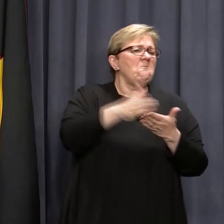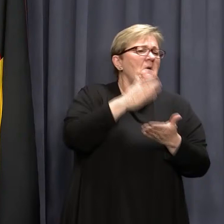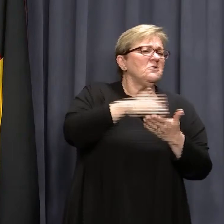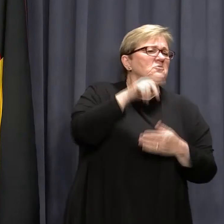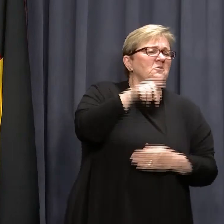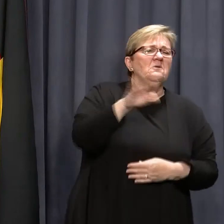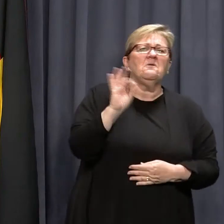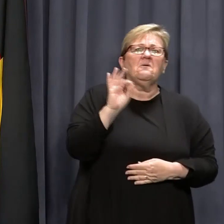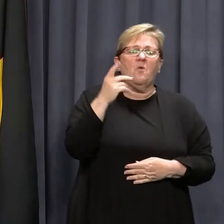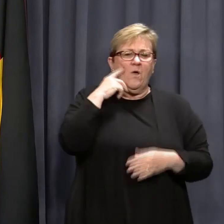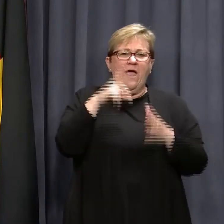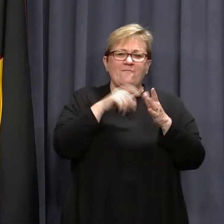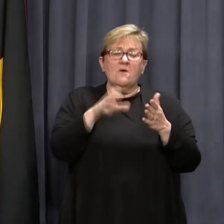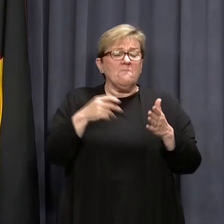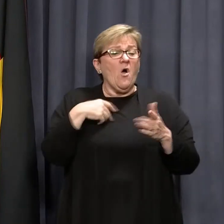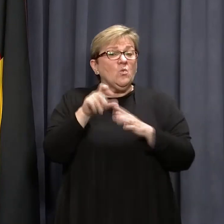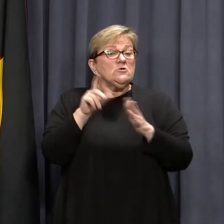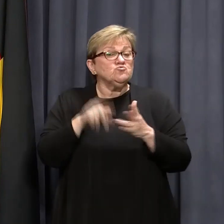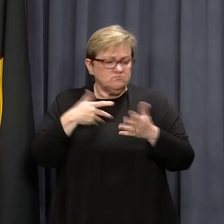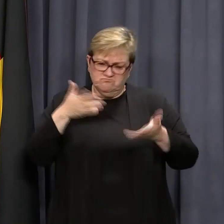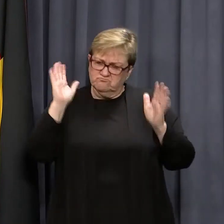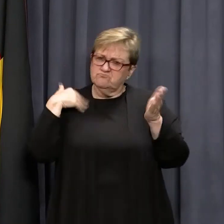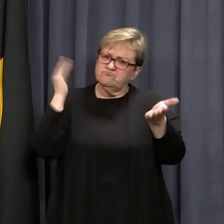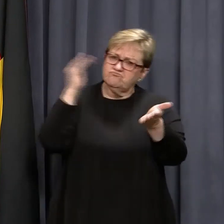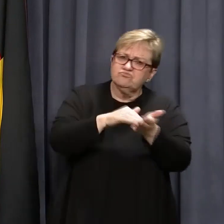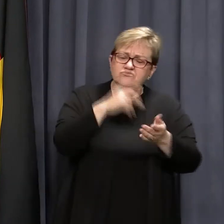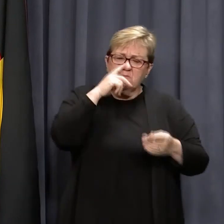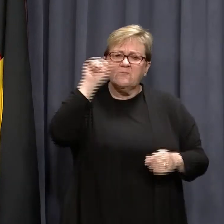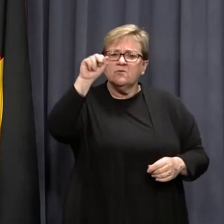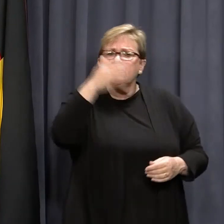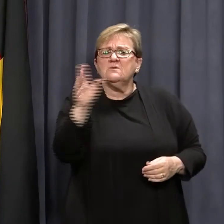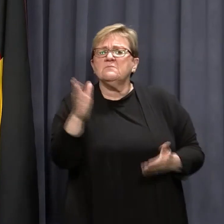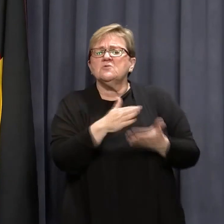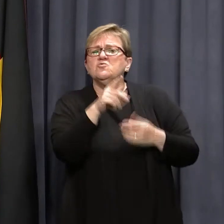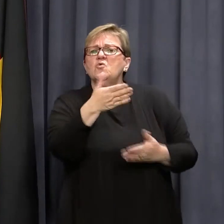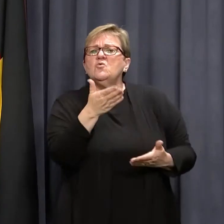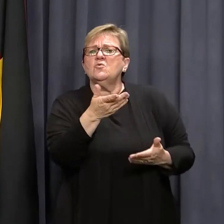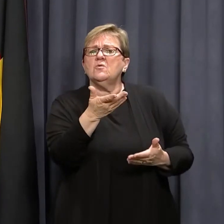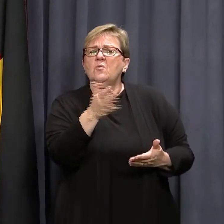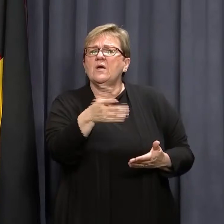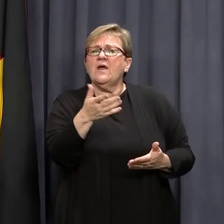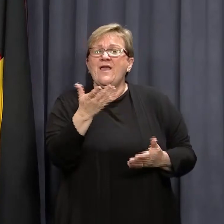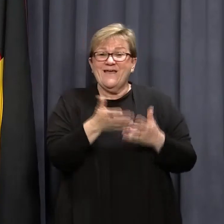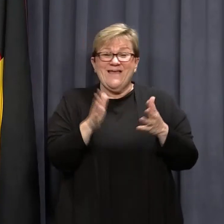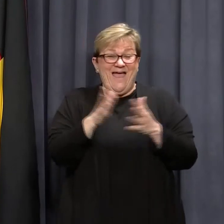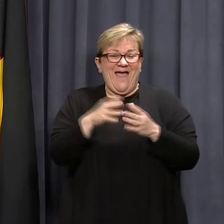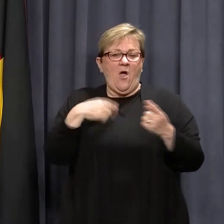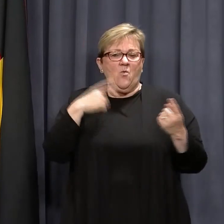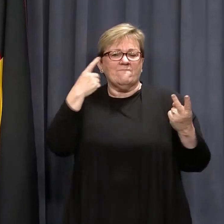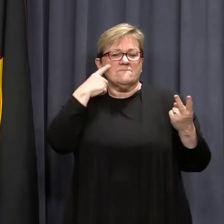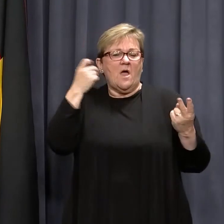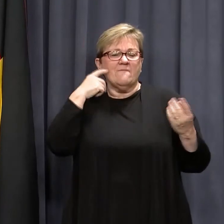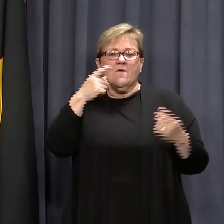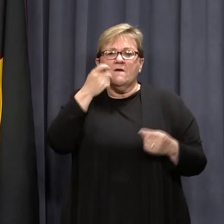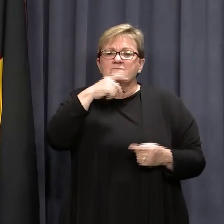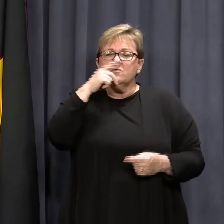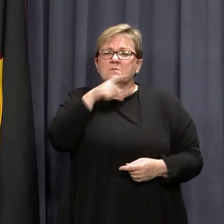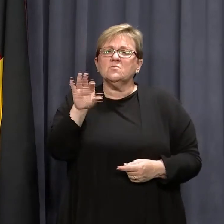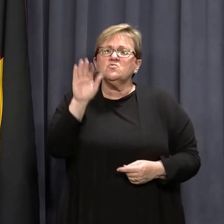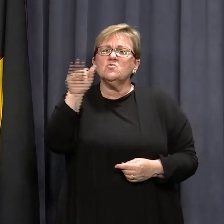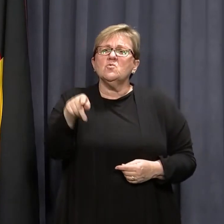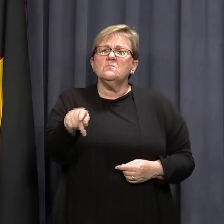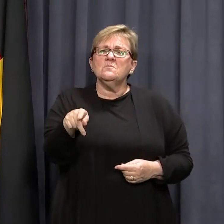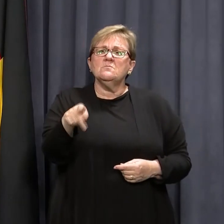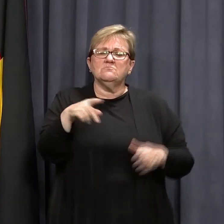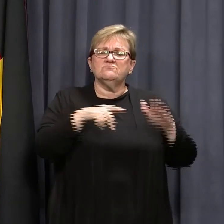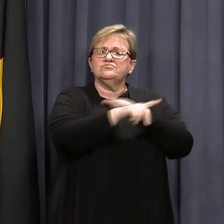will and do check physically to make sure people are home. That's how, in fact, we've been uncovering those few people that aren't